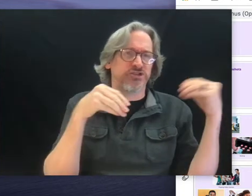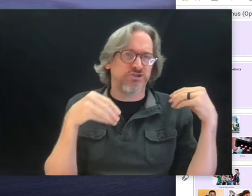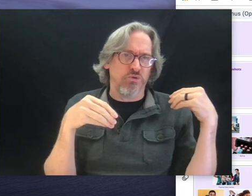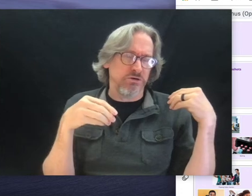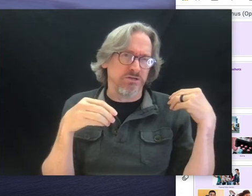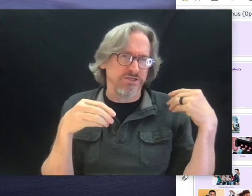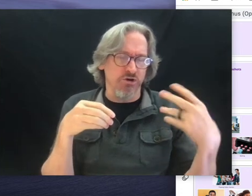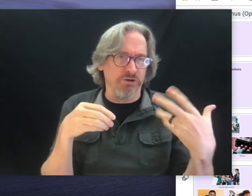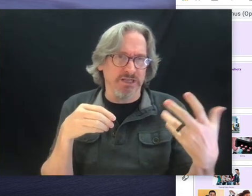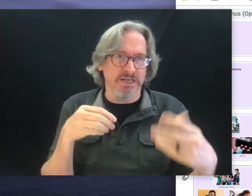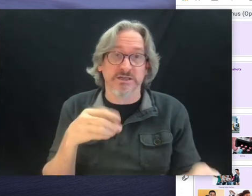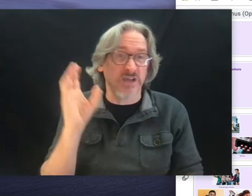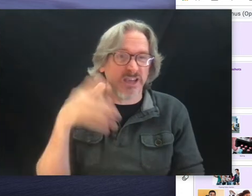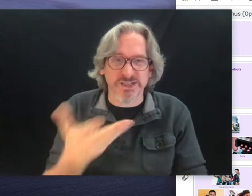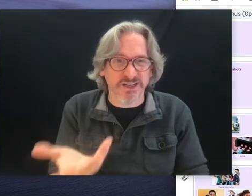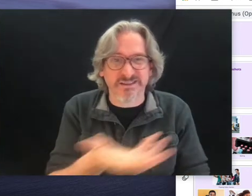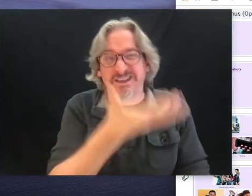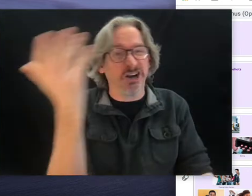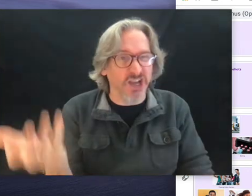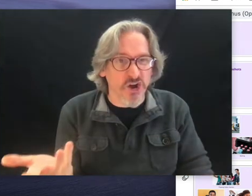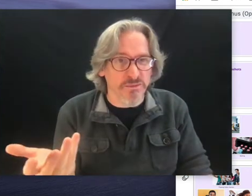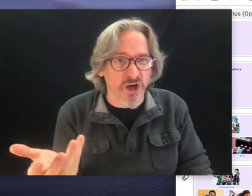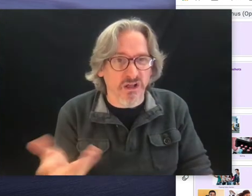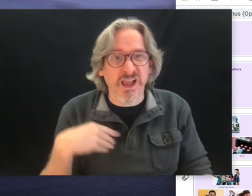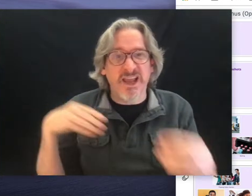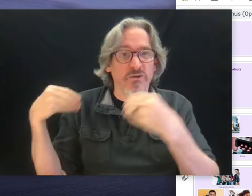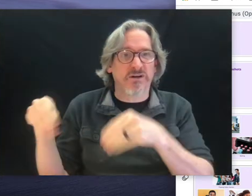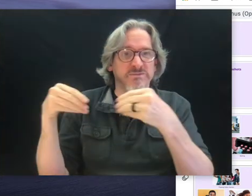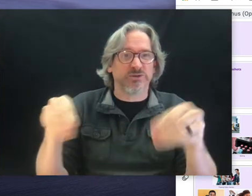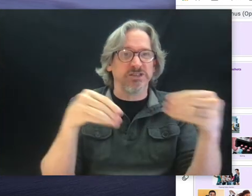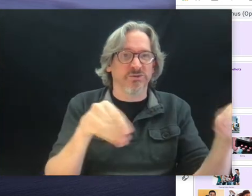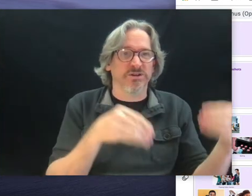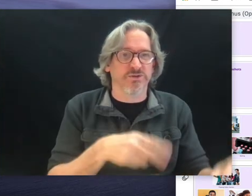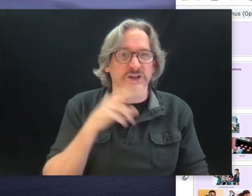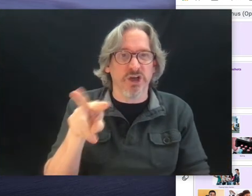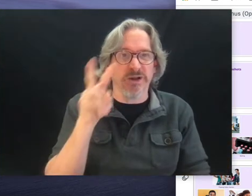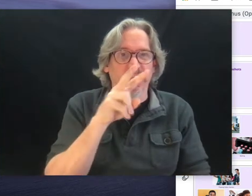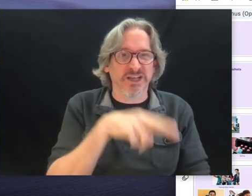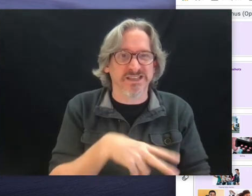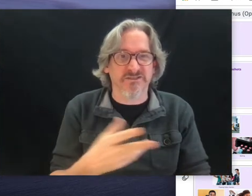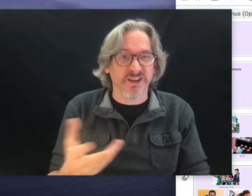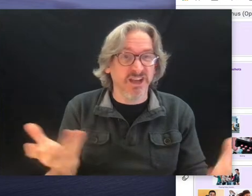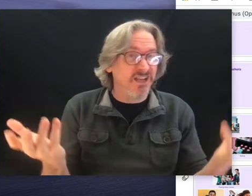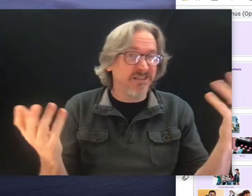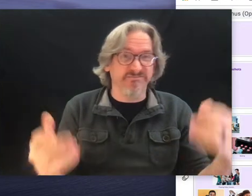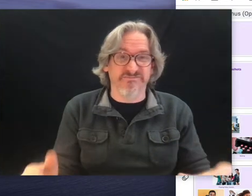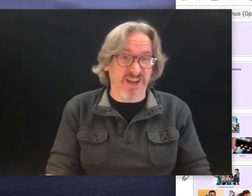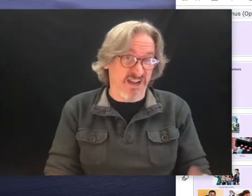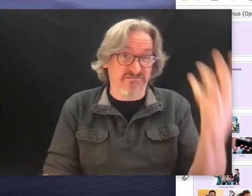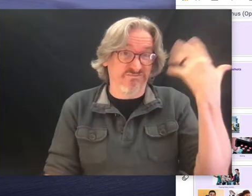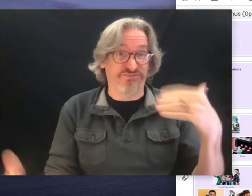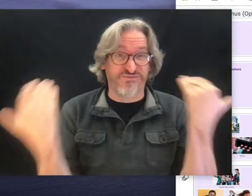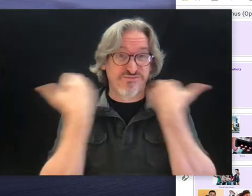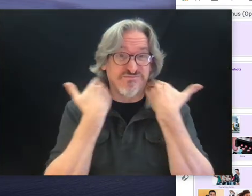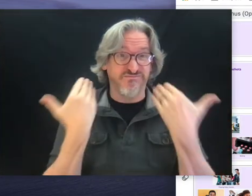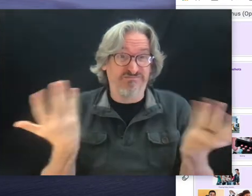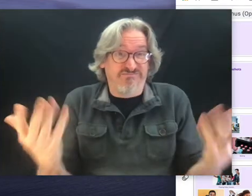the stores, no real intention. I used to, you go to the mall and you walk from store to store to store and you go in and look at stuff.